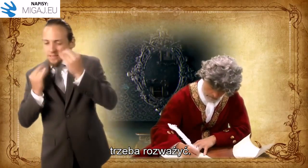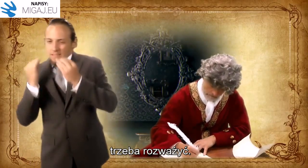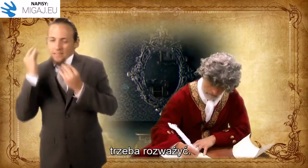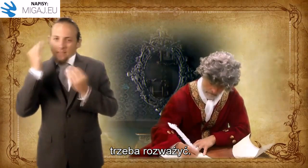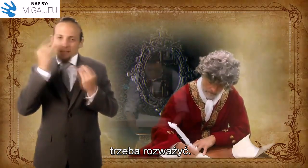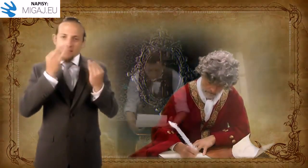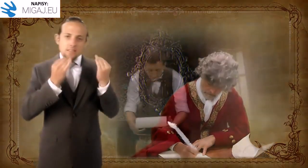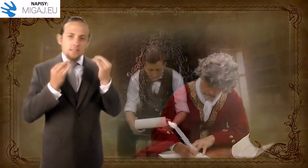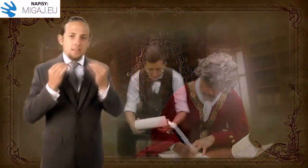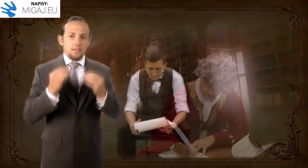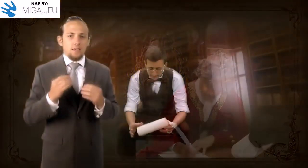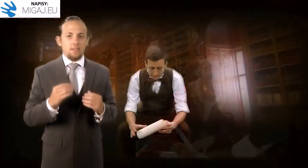seriously.